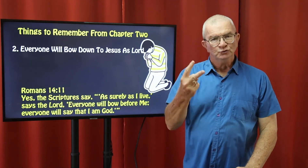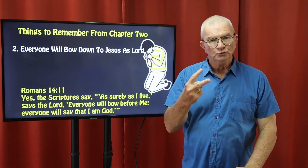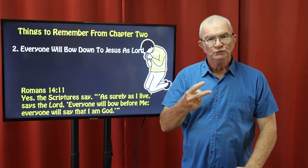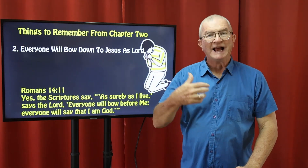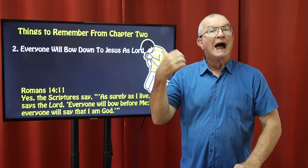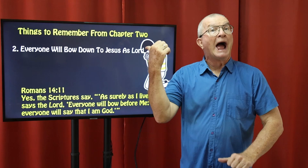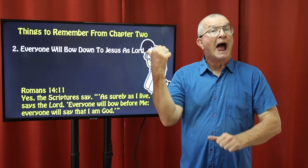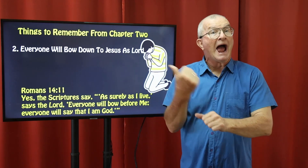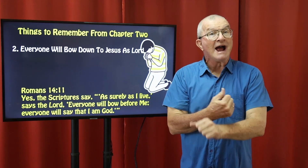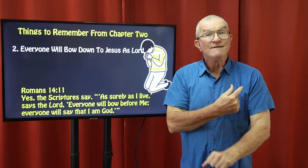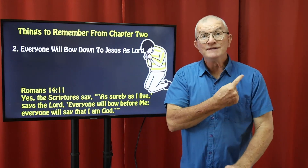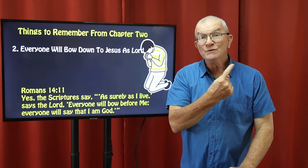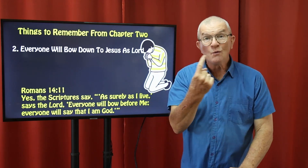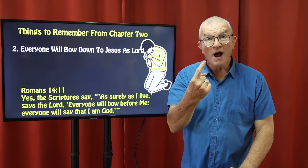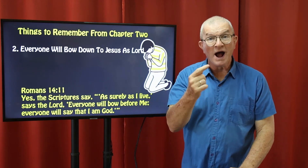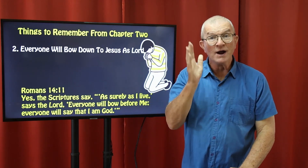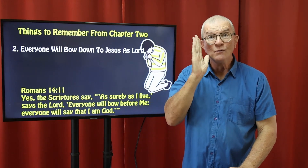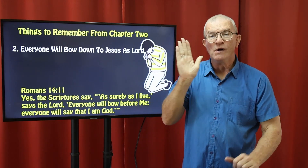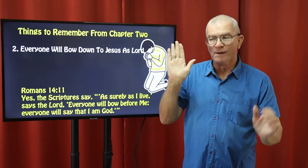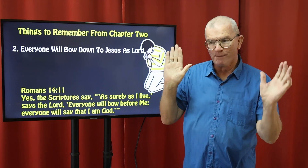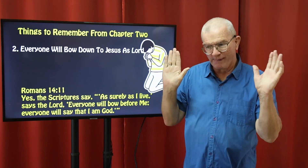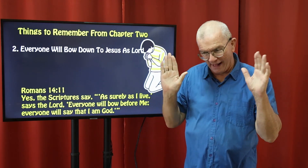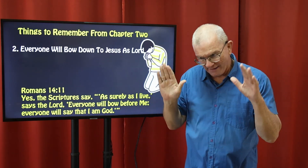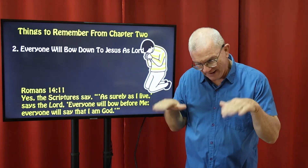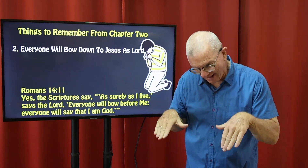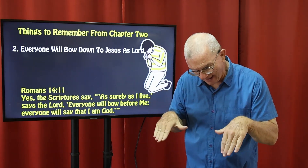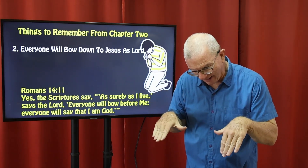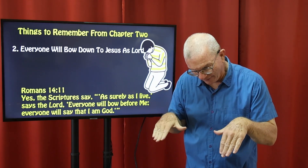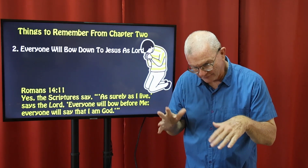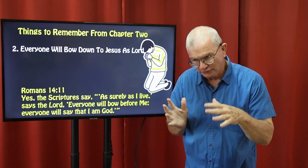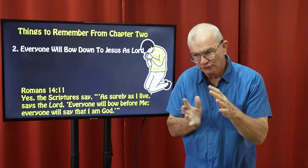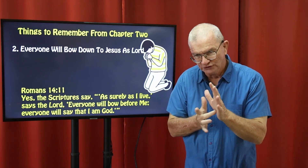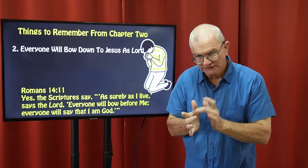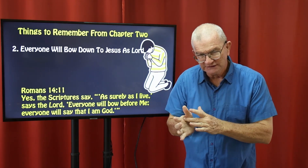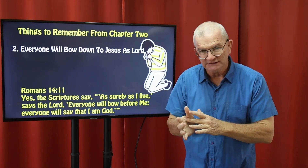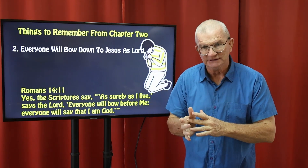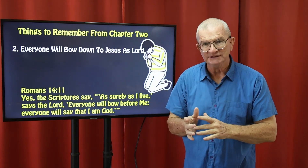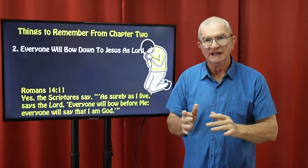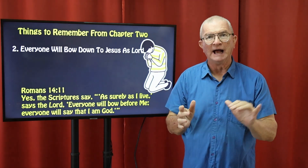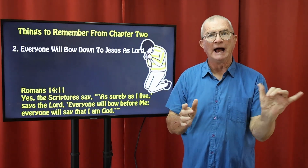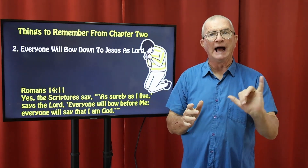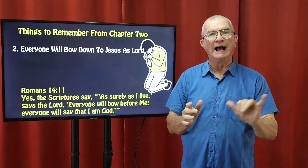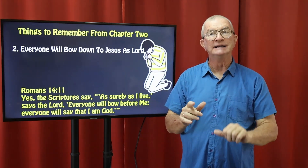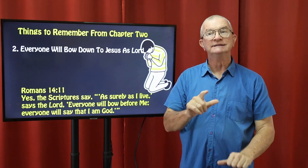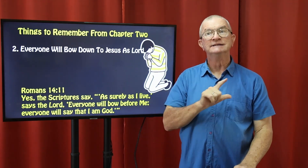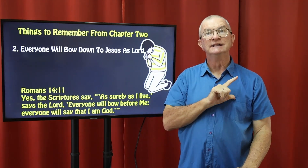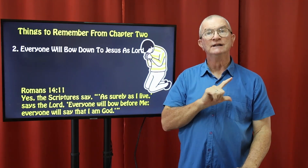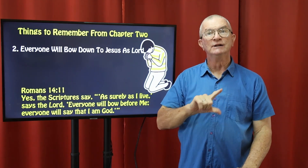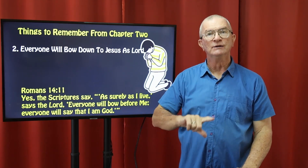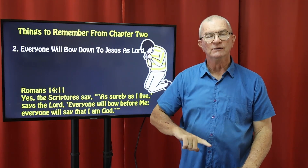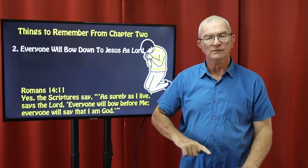Number two, it says, everyone will bow down to Jesus as Lord.